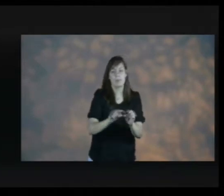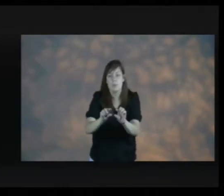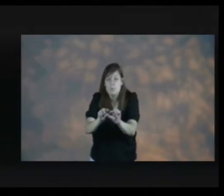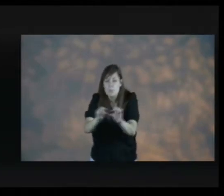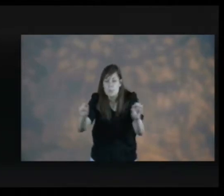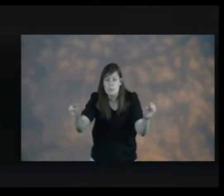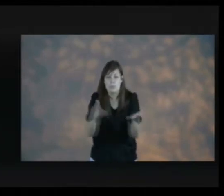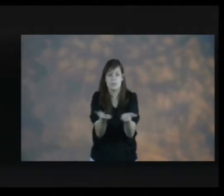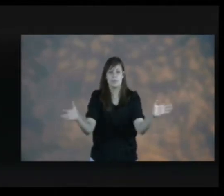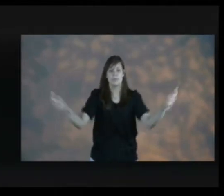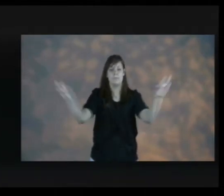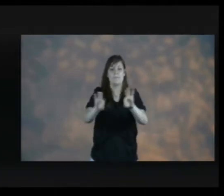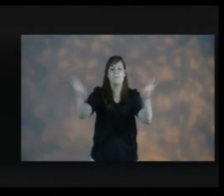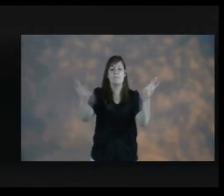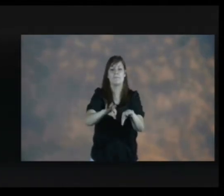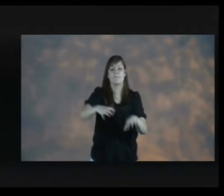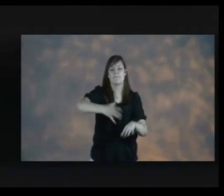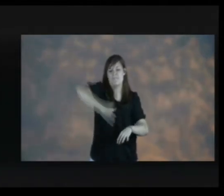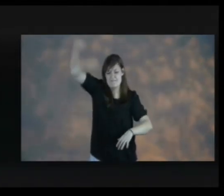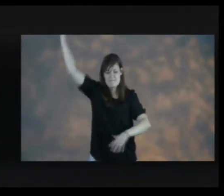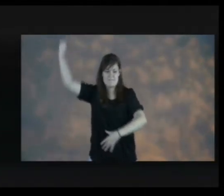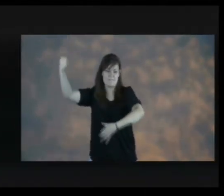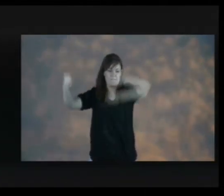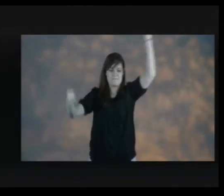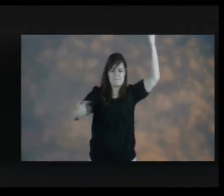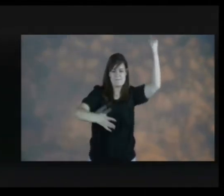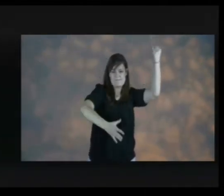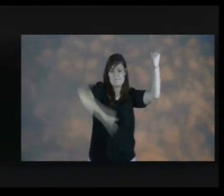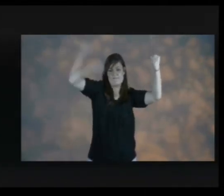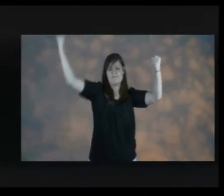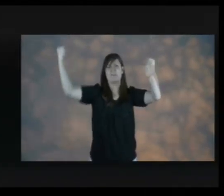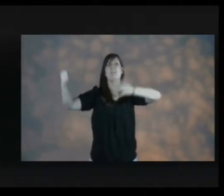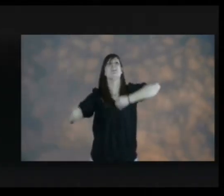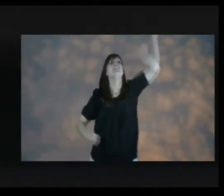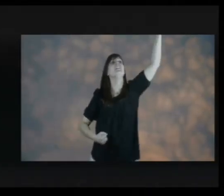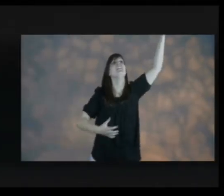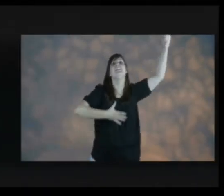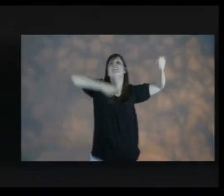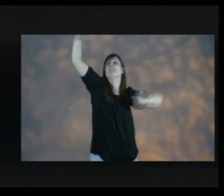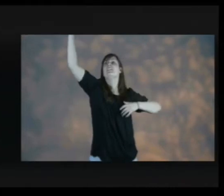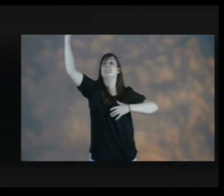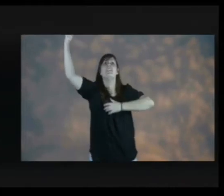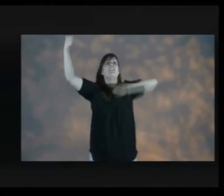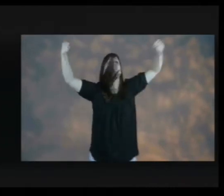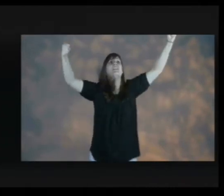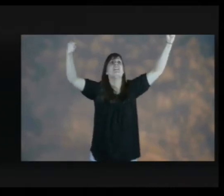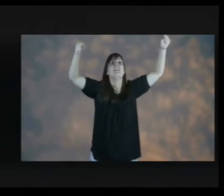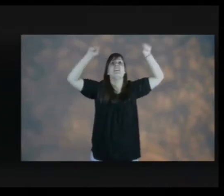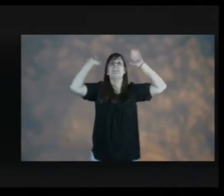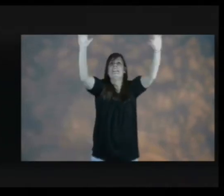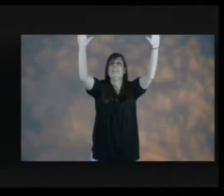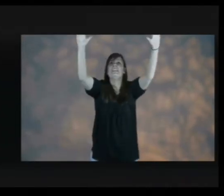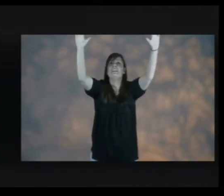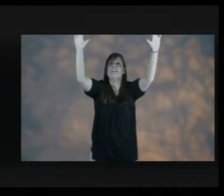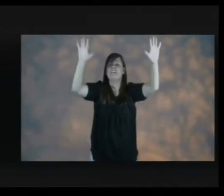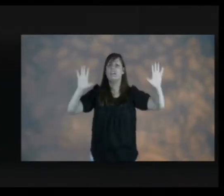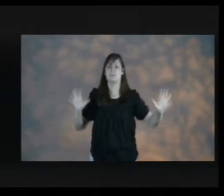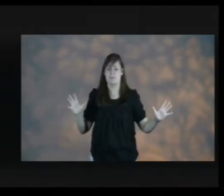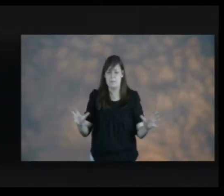poem. She's not in black and white. She's in black and white. No, she's just very